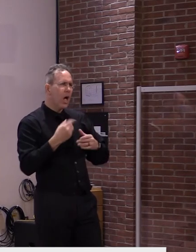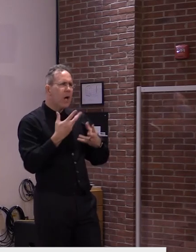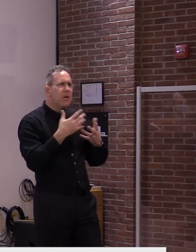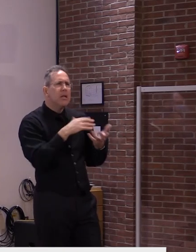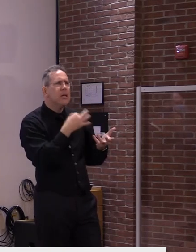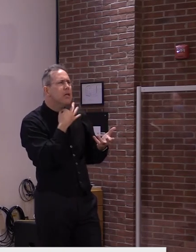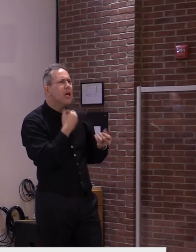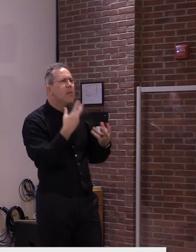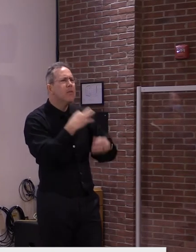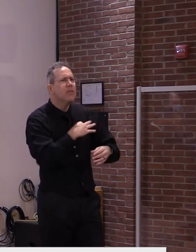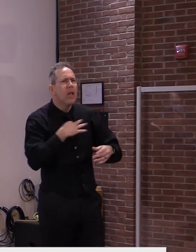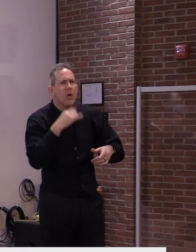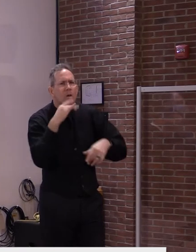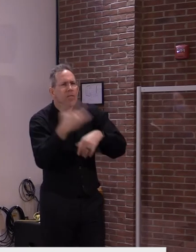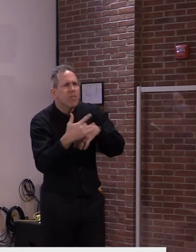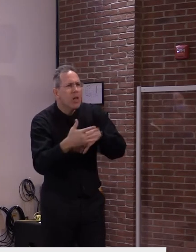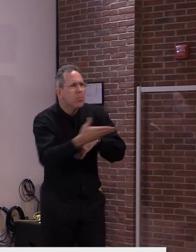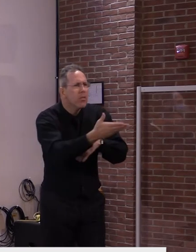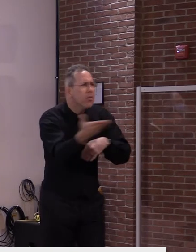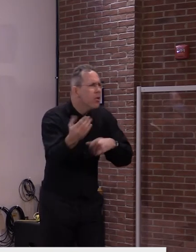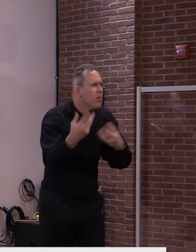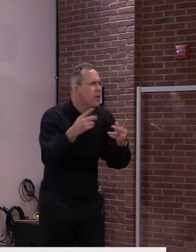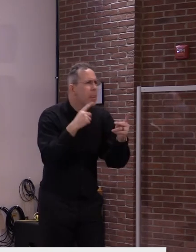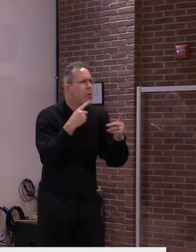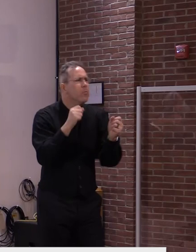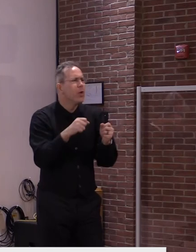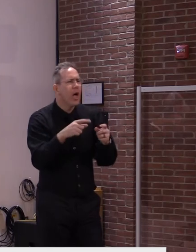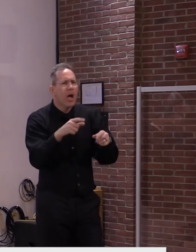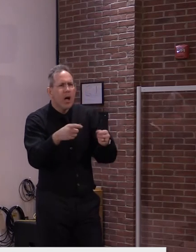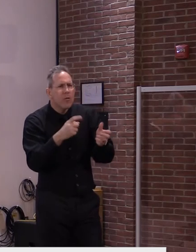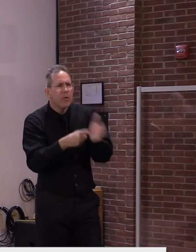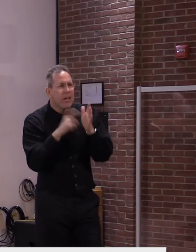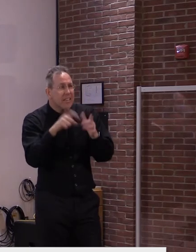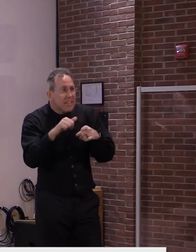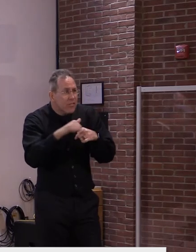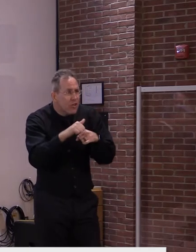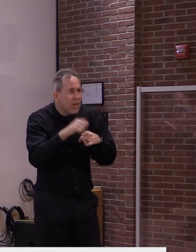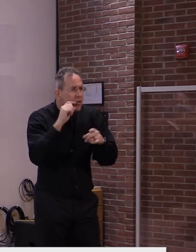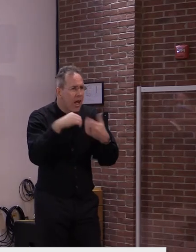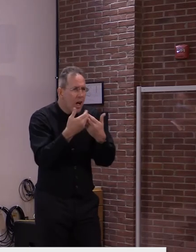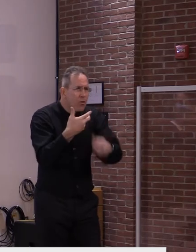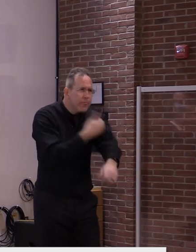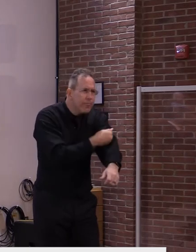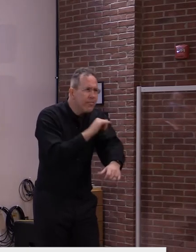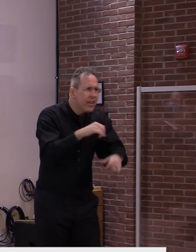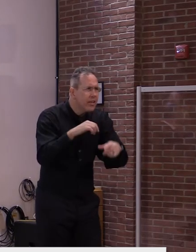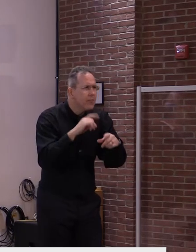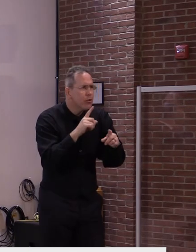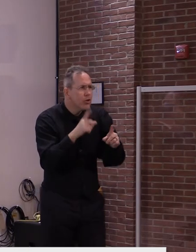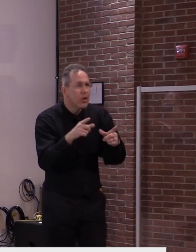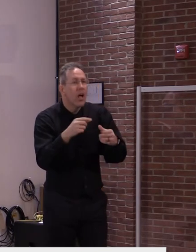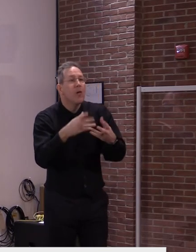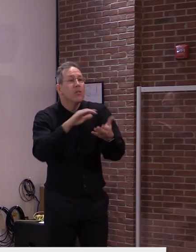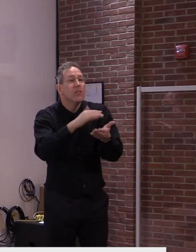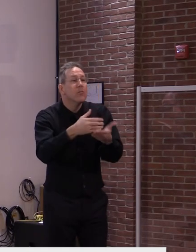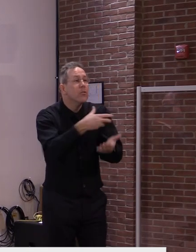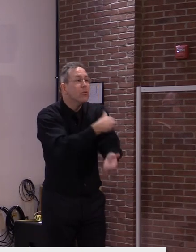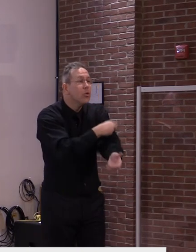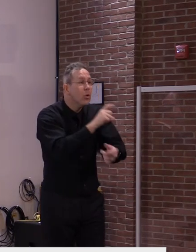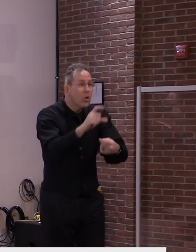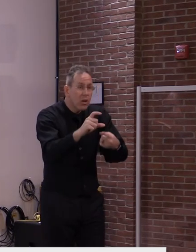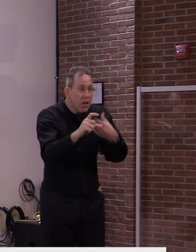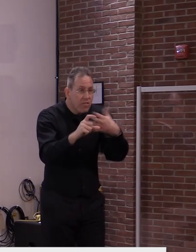both first dose and then when the second dose and first dose are being administered at the same time.